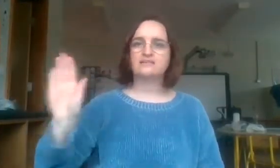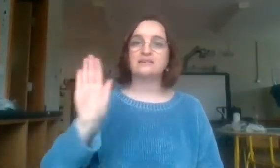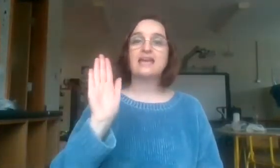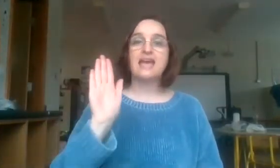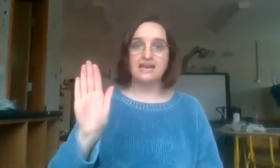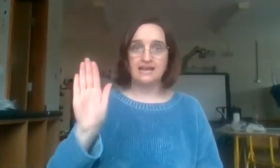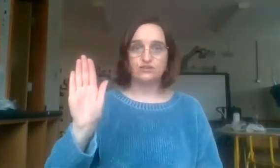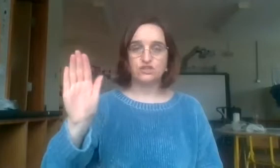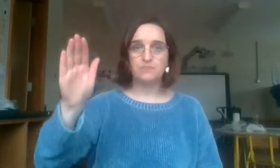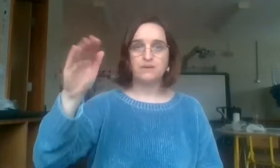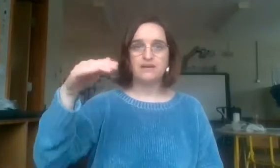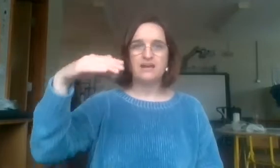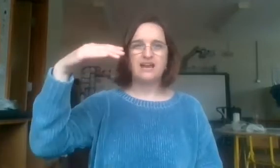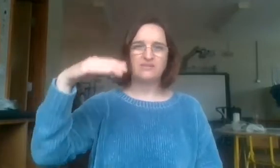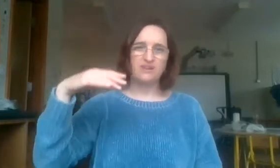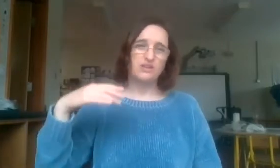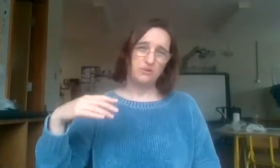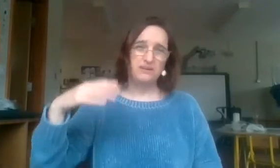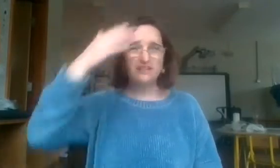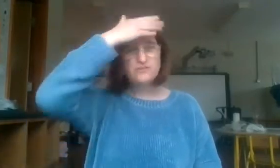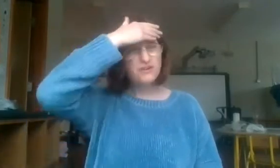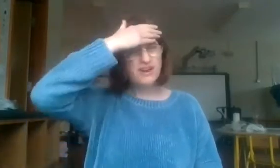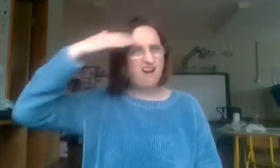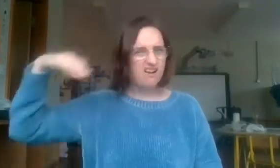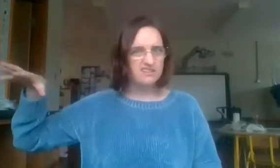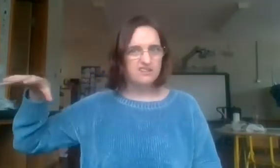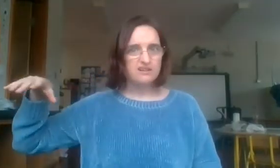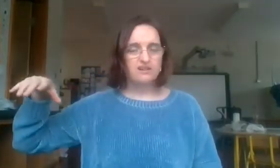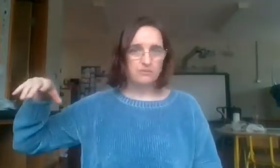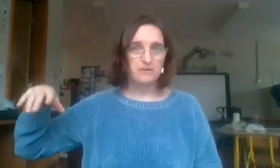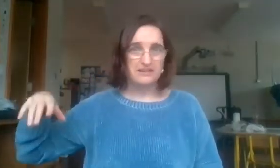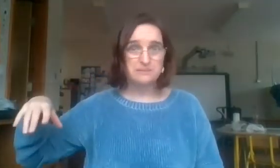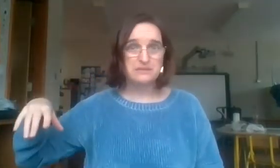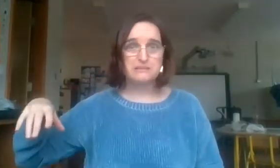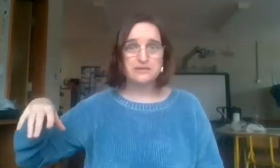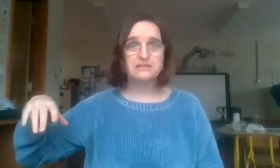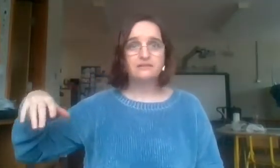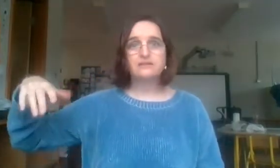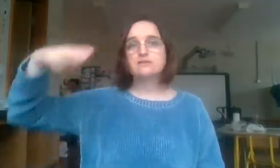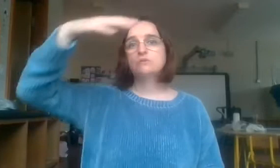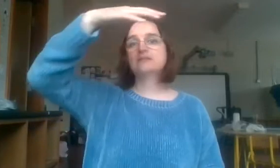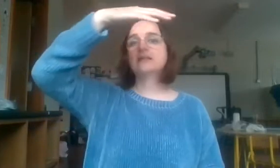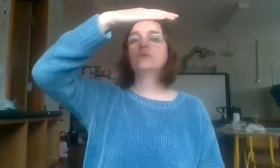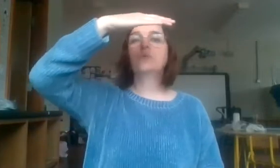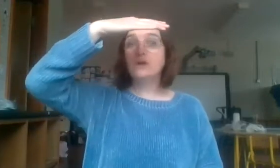is in the L hand shape, and you know when it gets very hot, we might get a bit sweaty. So it's like we're wiping